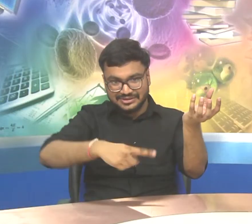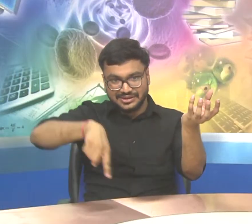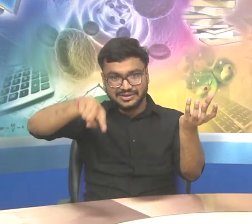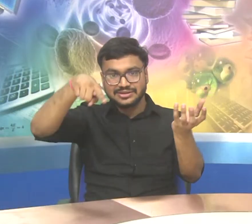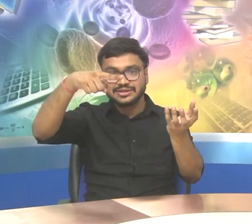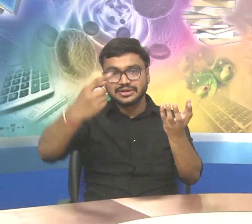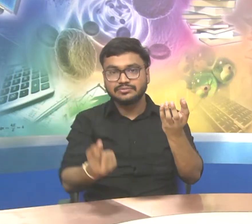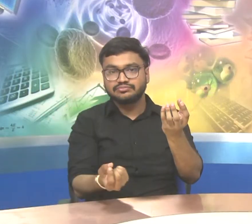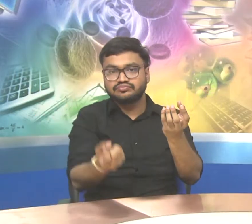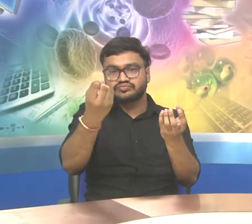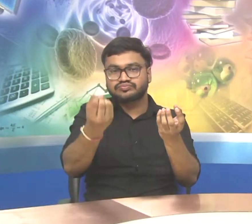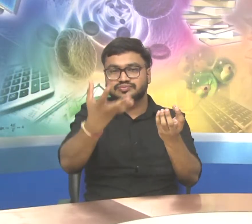You can see